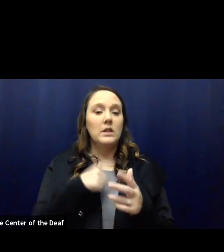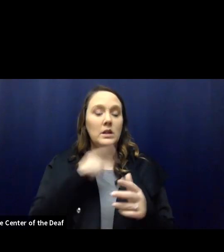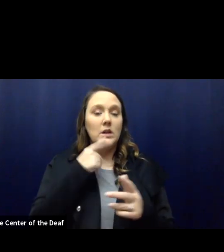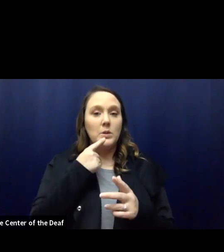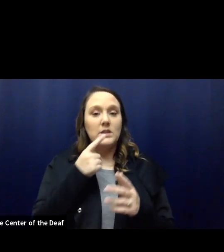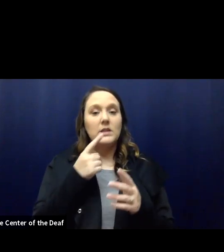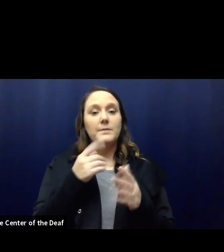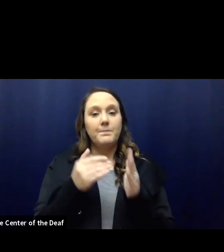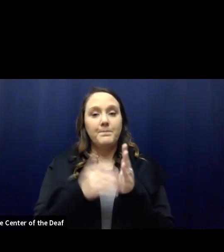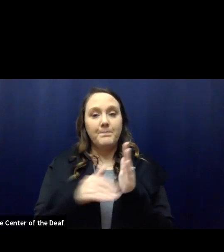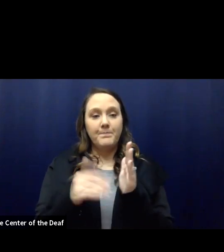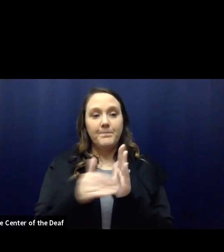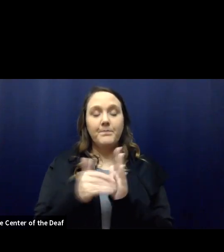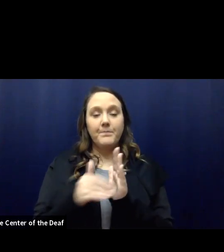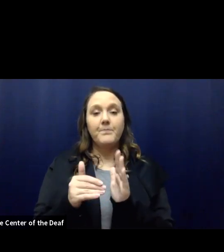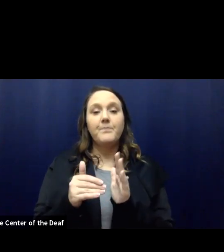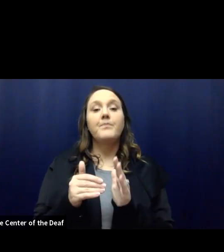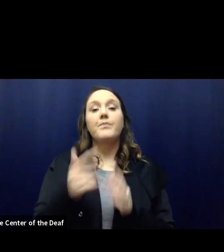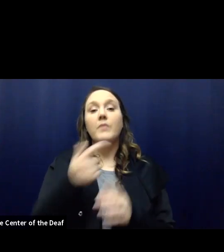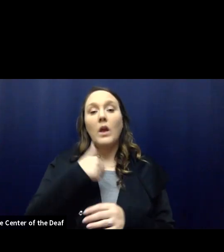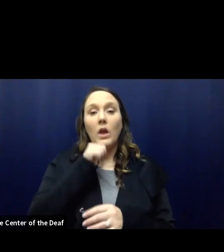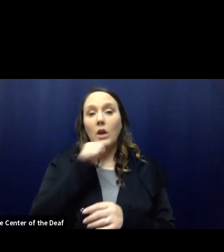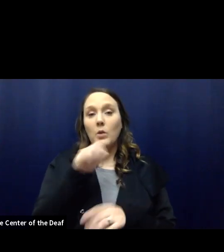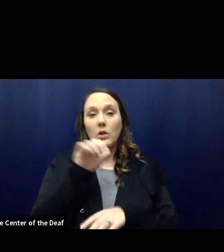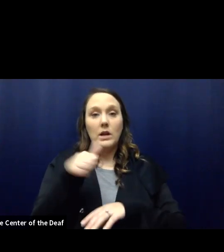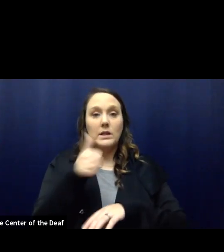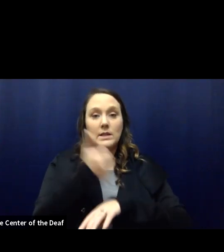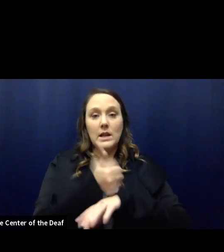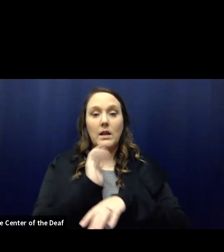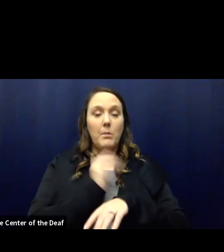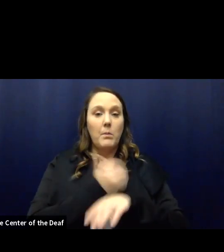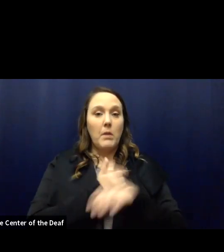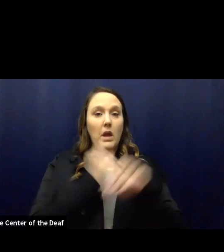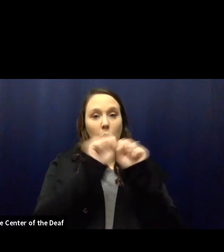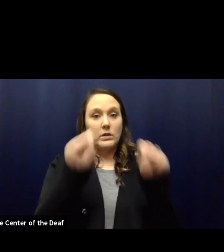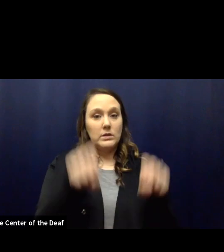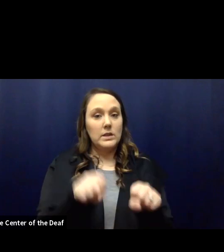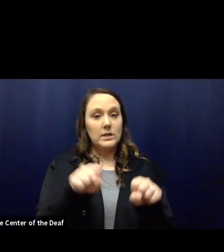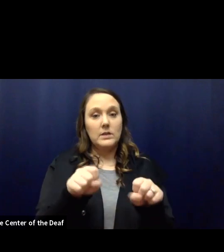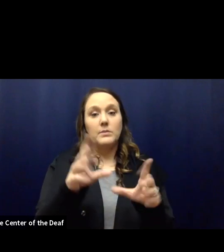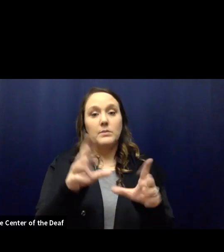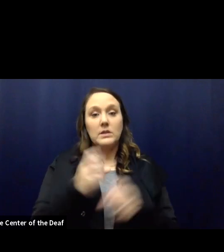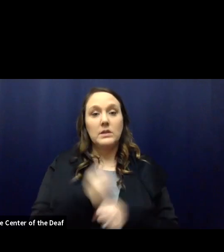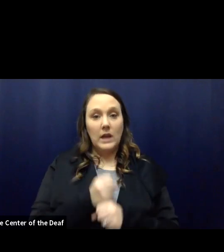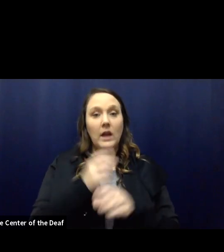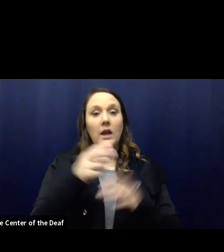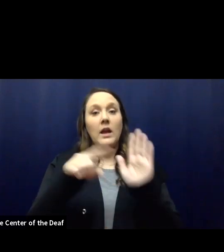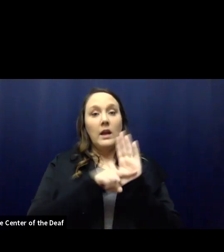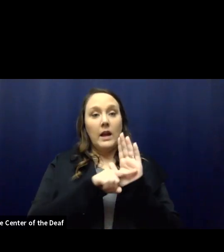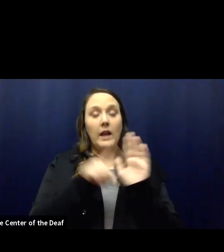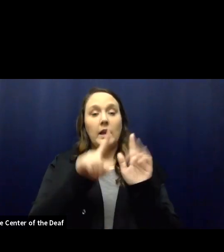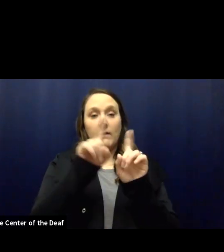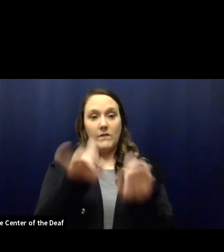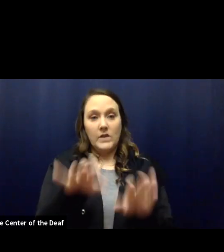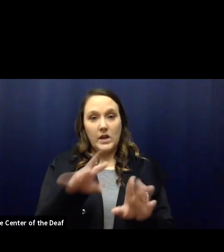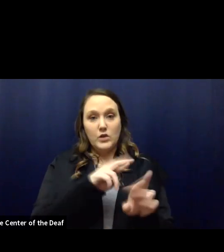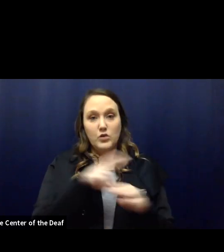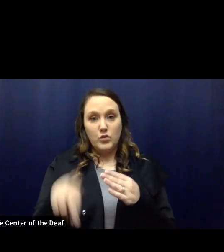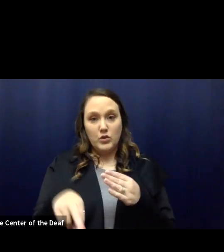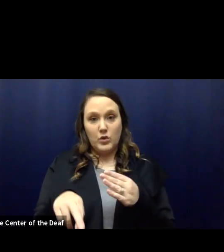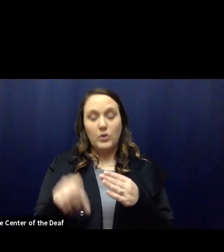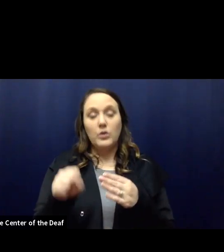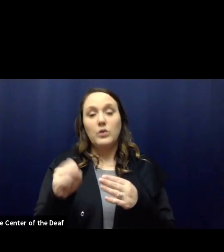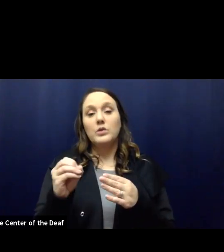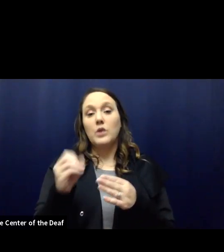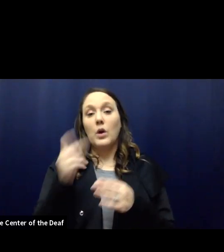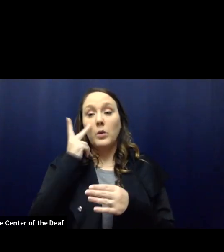times, we're not set up in our systems typically to receive the negative test results. And so being able to see where each of those